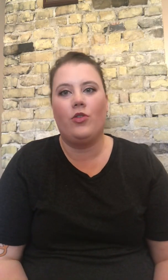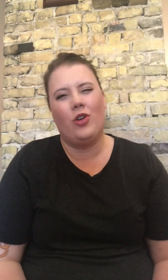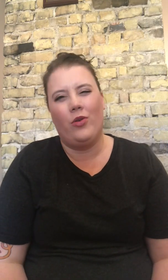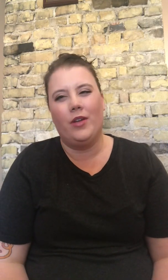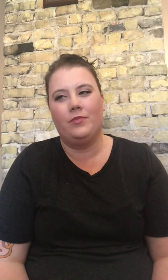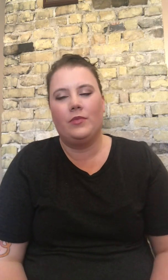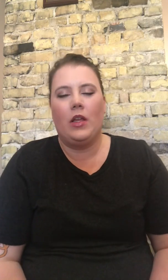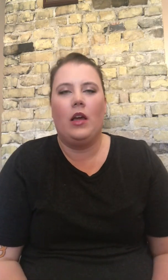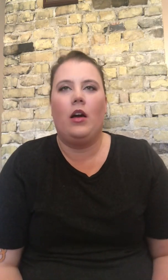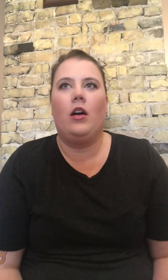know it.